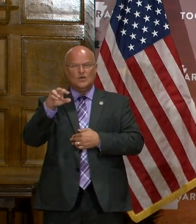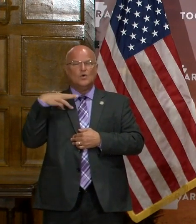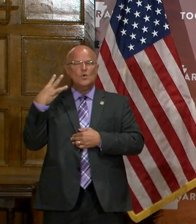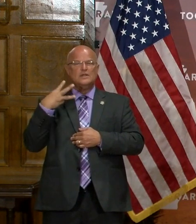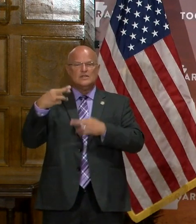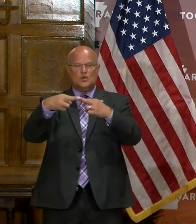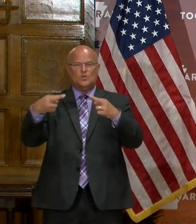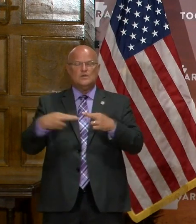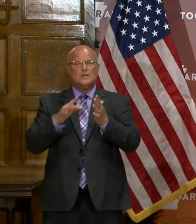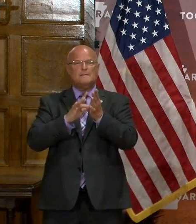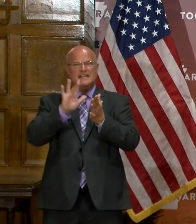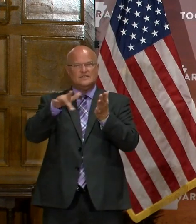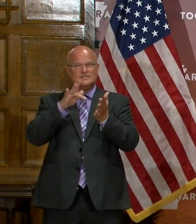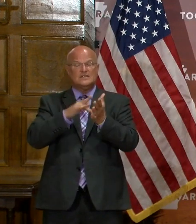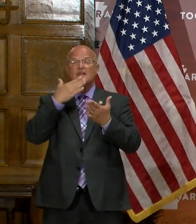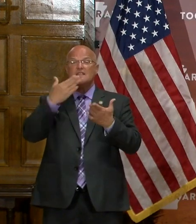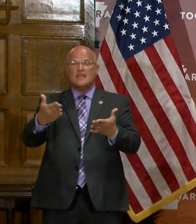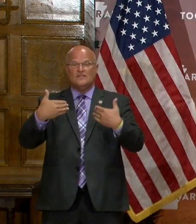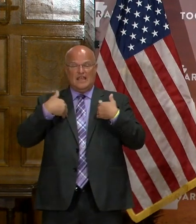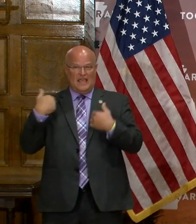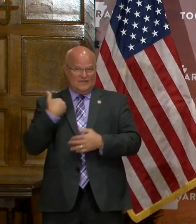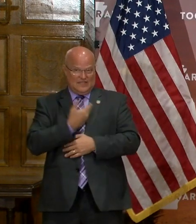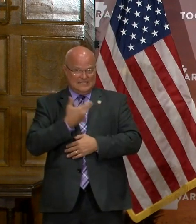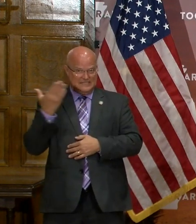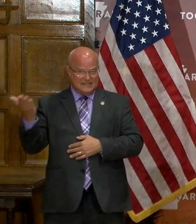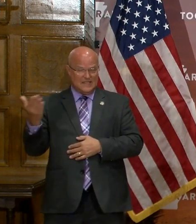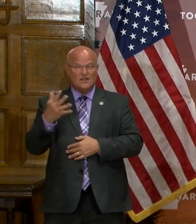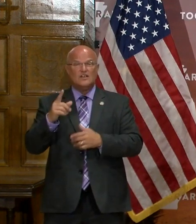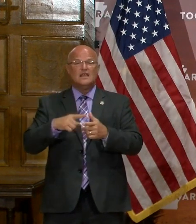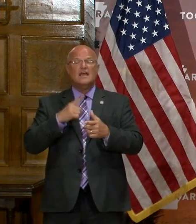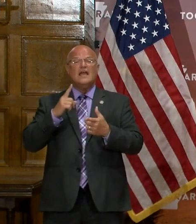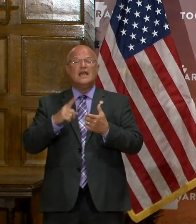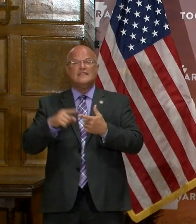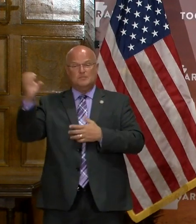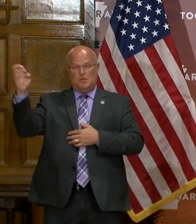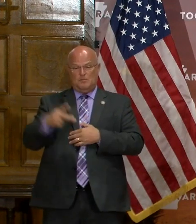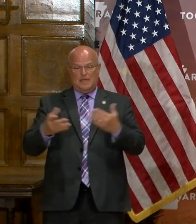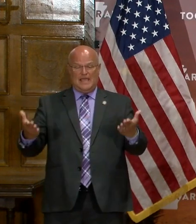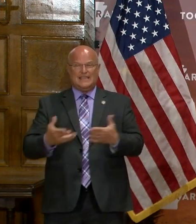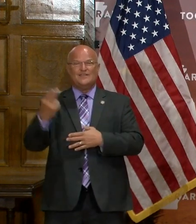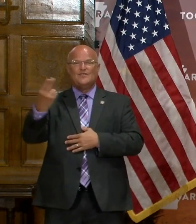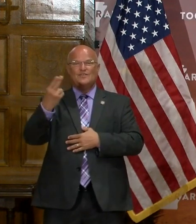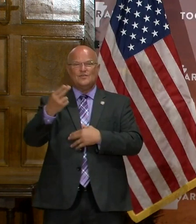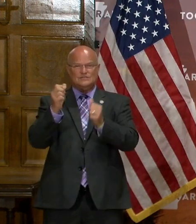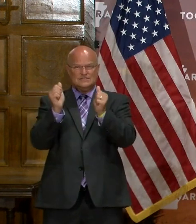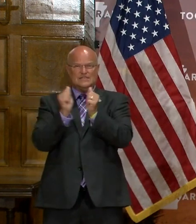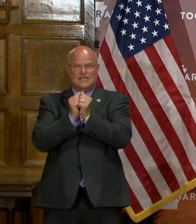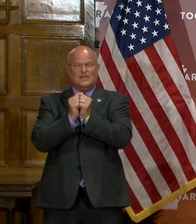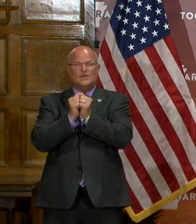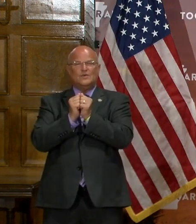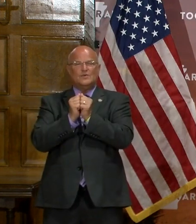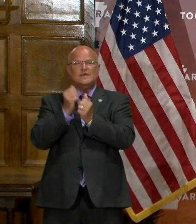Washington Regional Medical Center. Thank them for hosting us. And then we'll be back here Thursday with